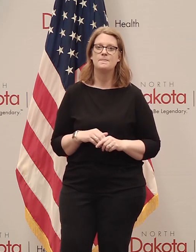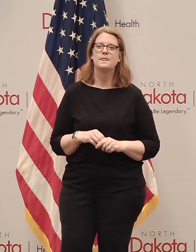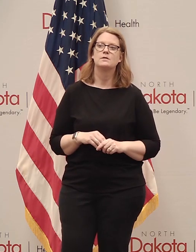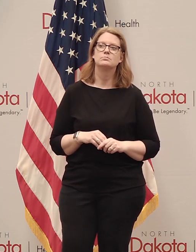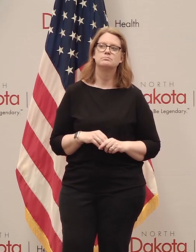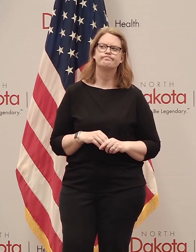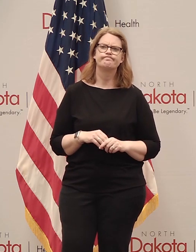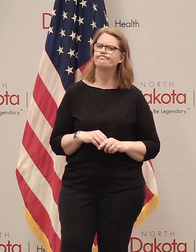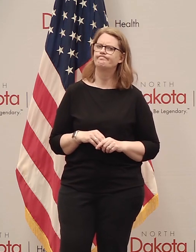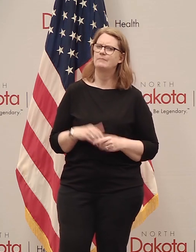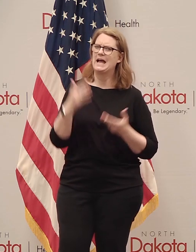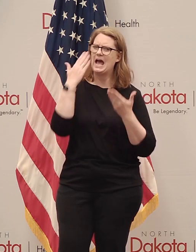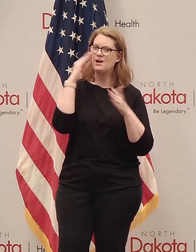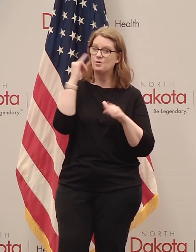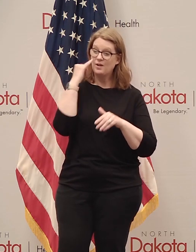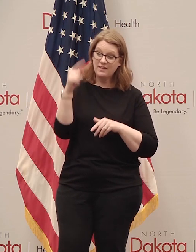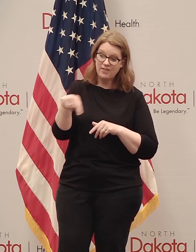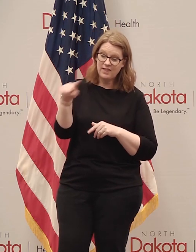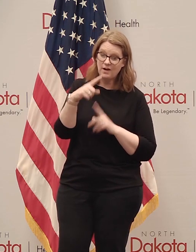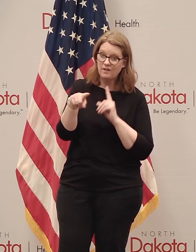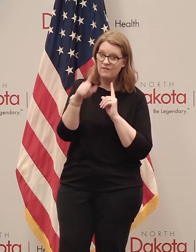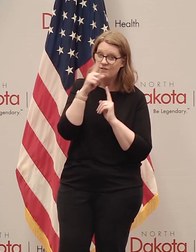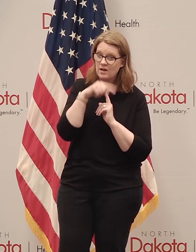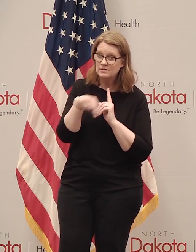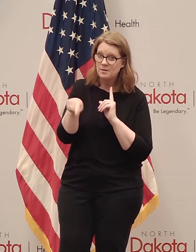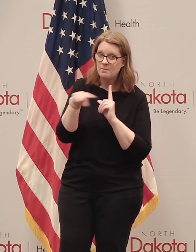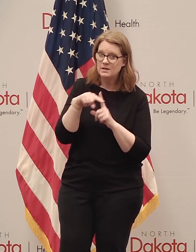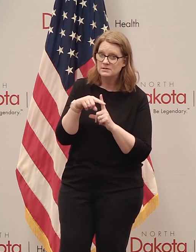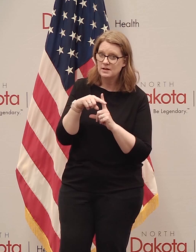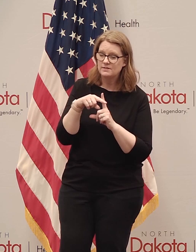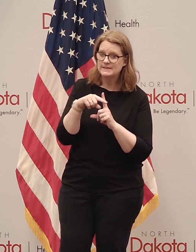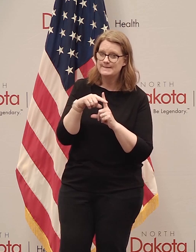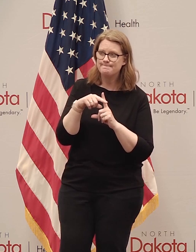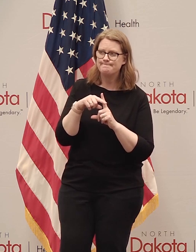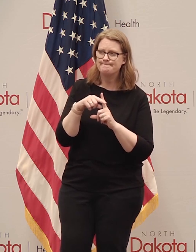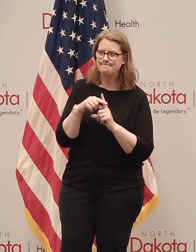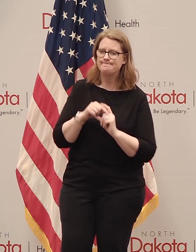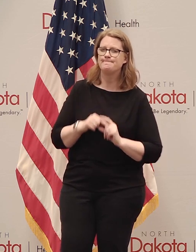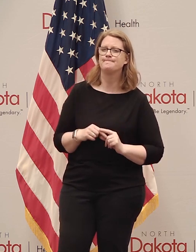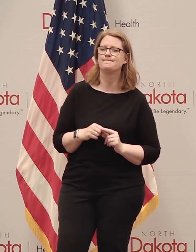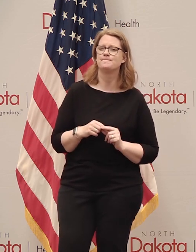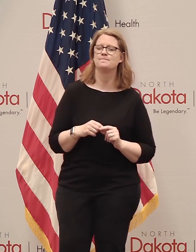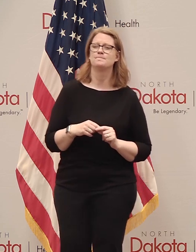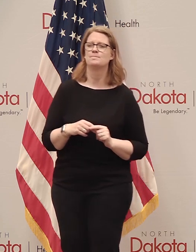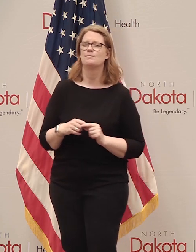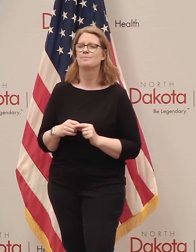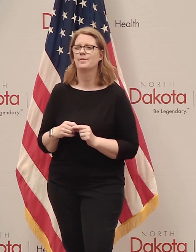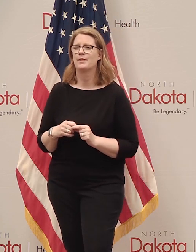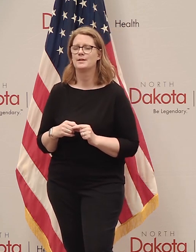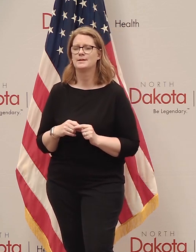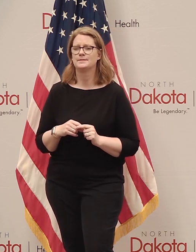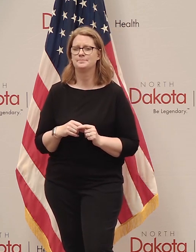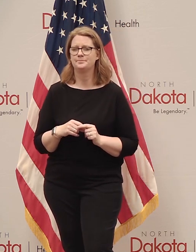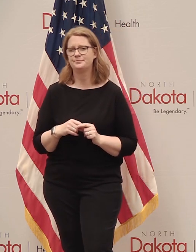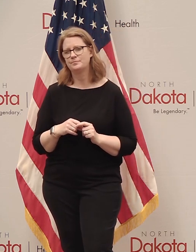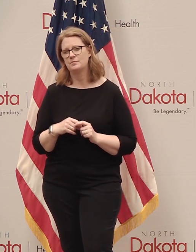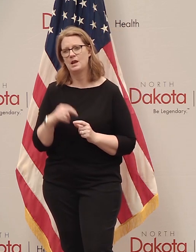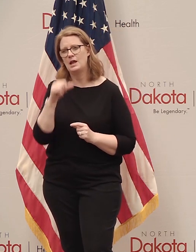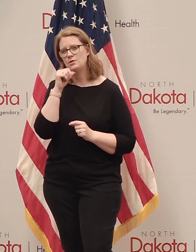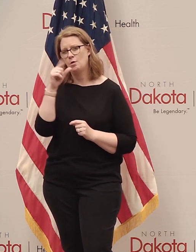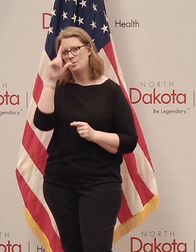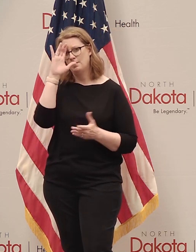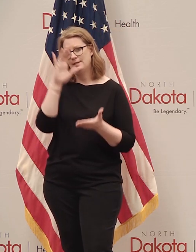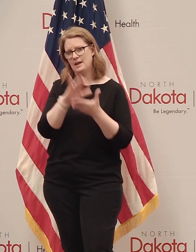I don't know if they're false positives. I do not believe they're I do not believe